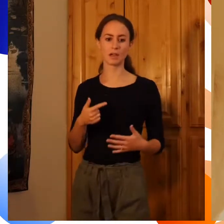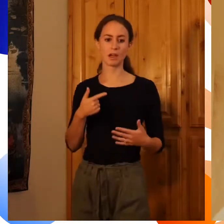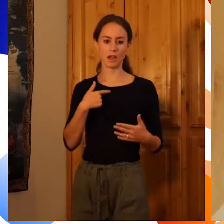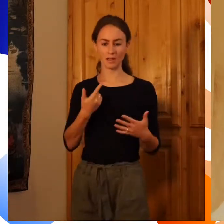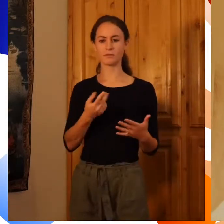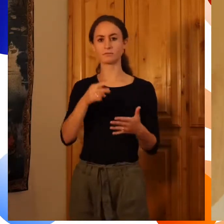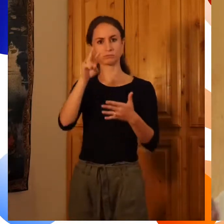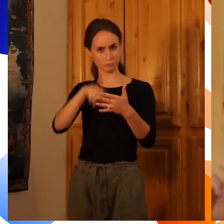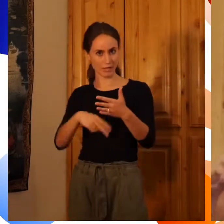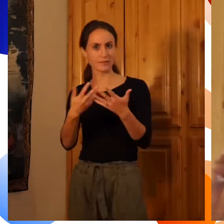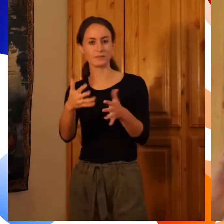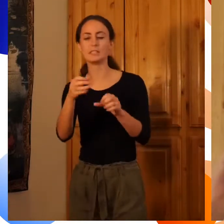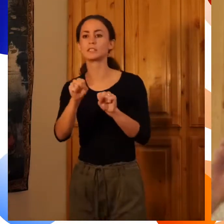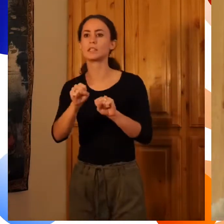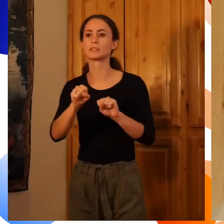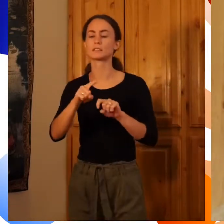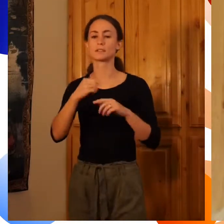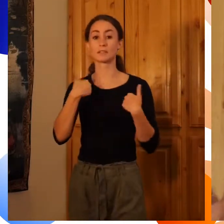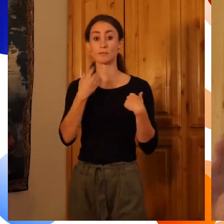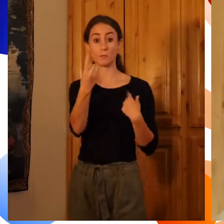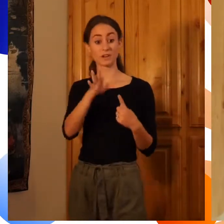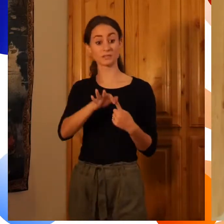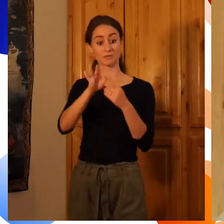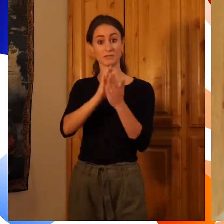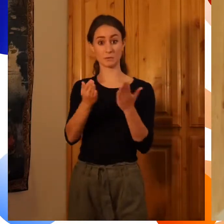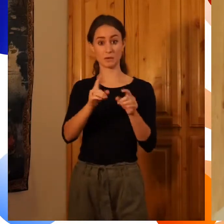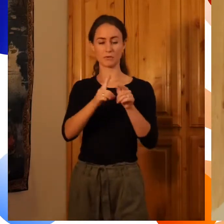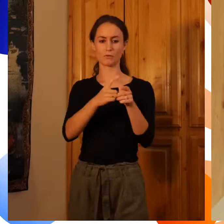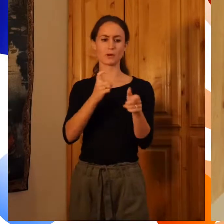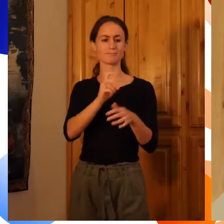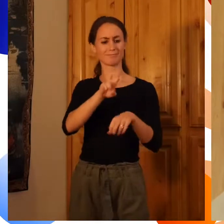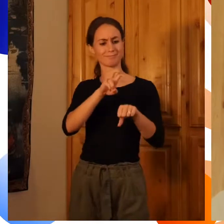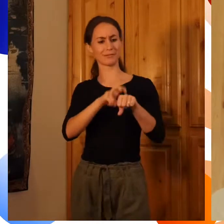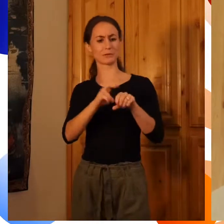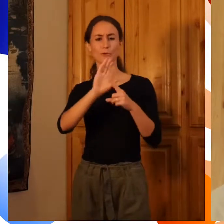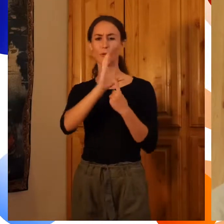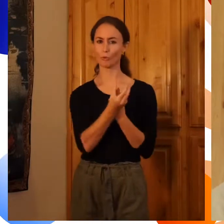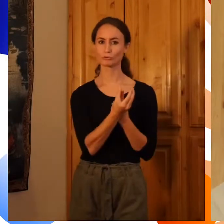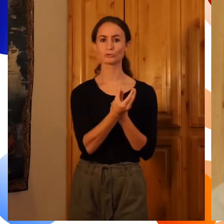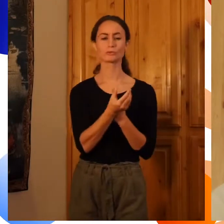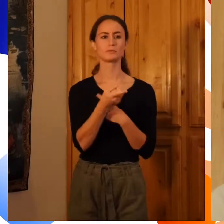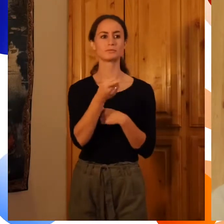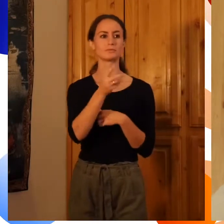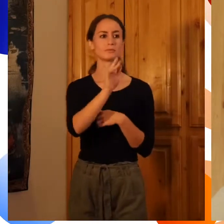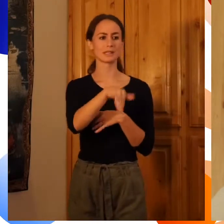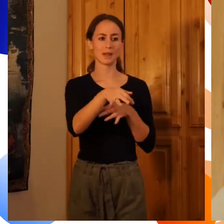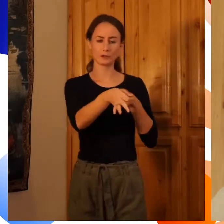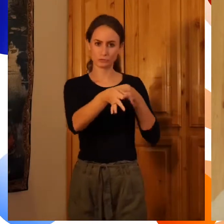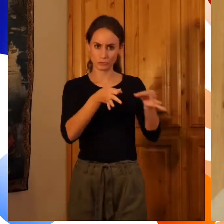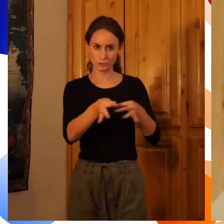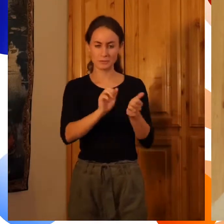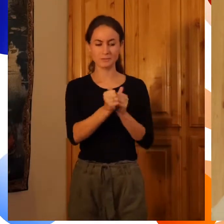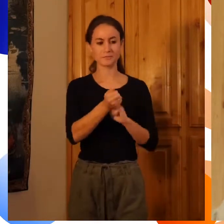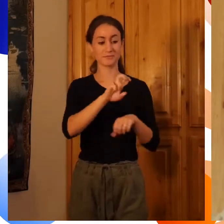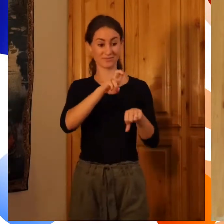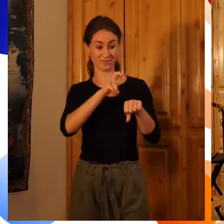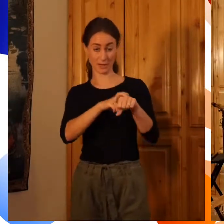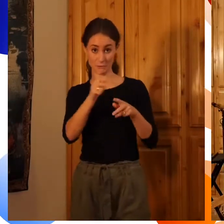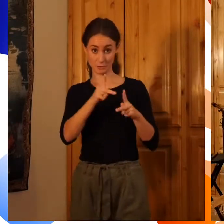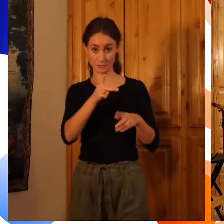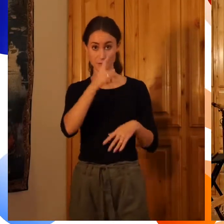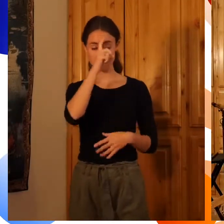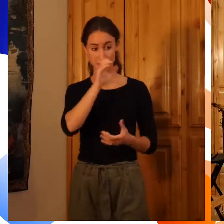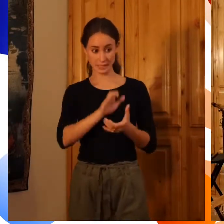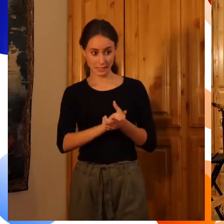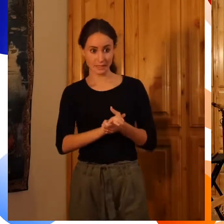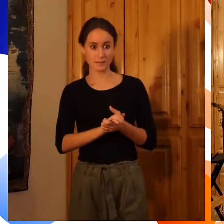Irish culture and heroic and mythological tales. The Irish believe them to be part of history